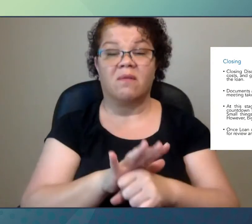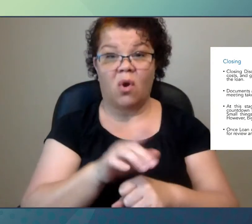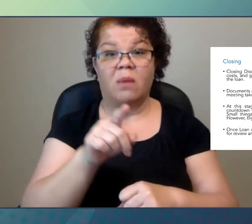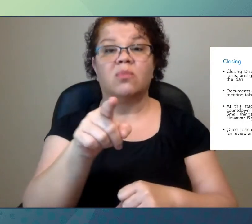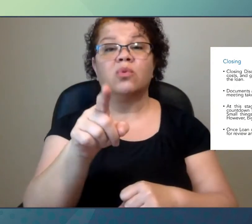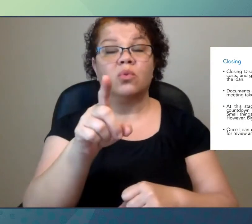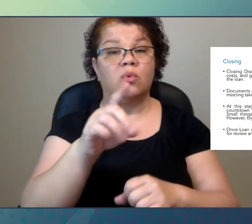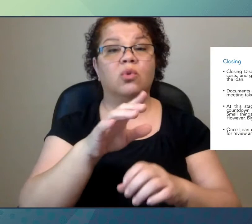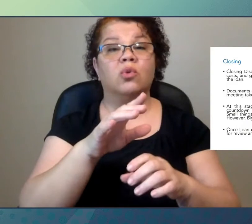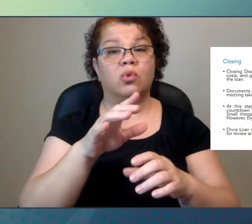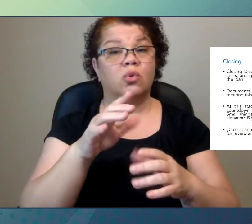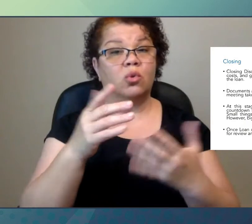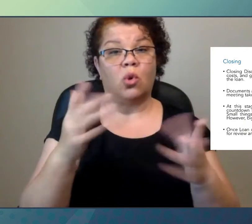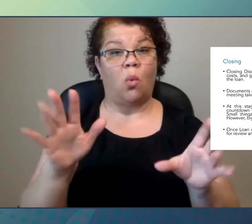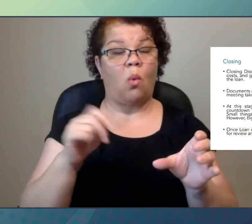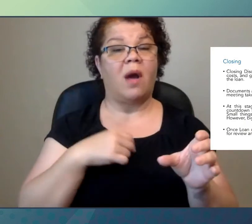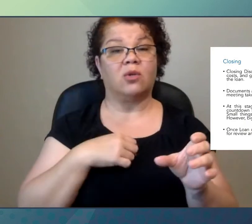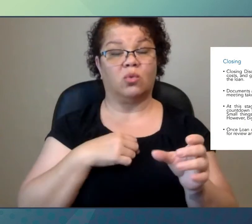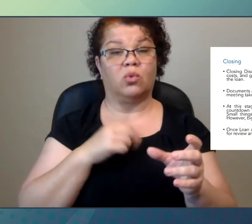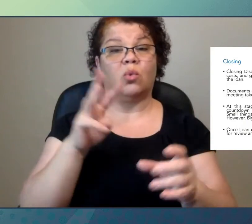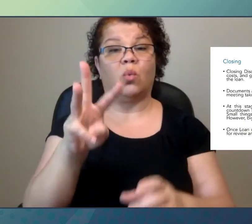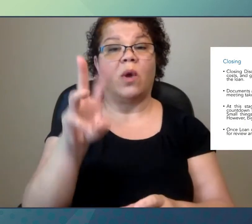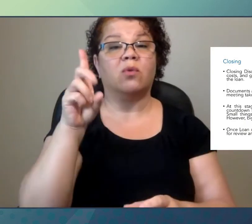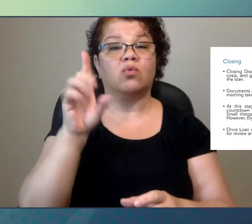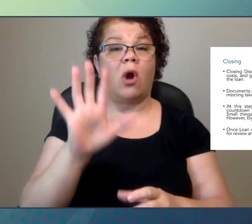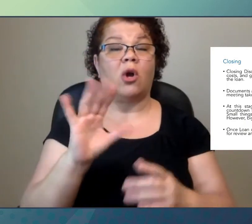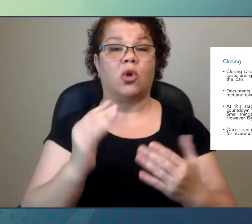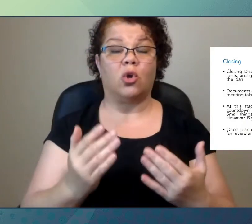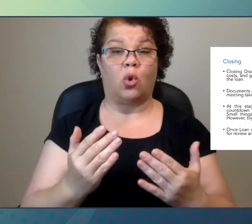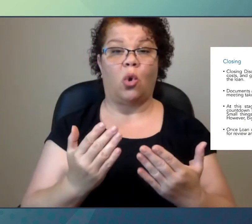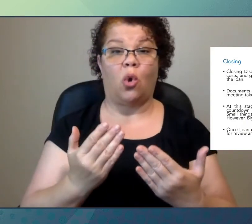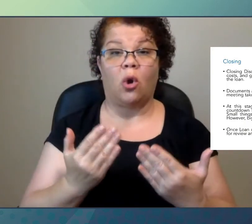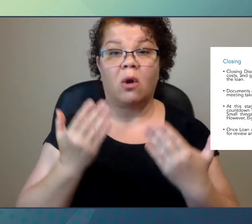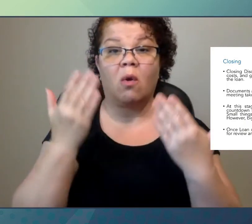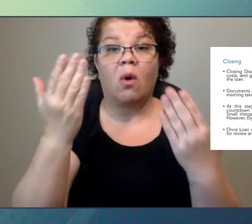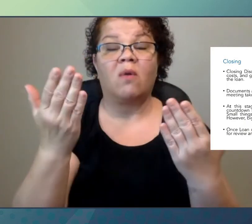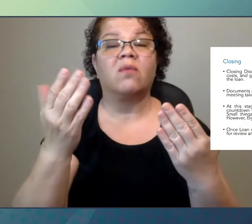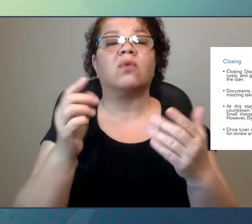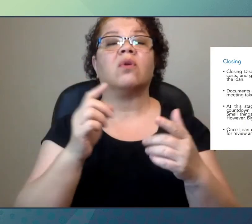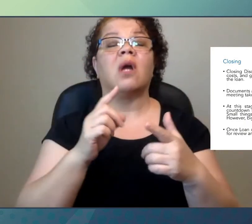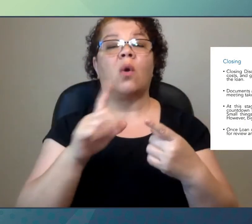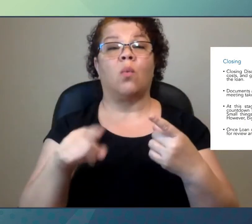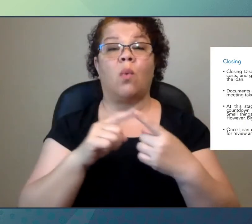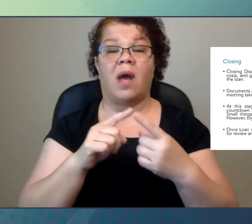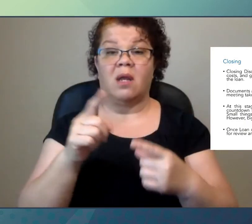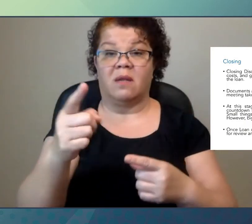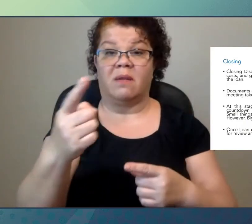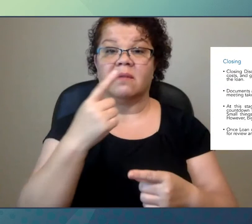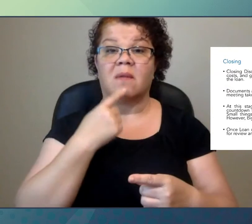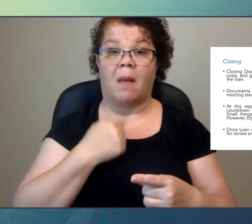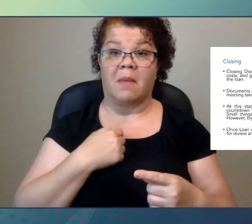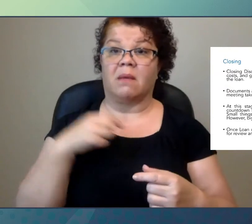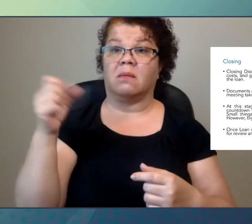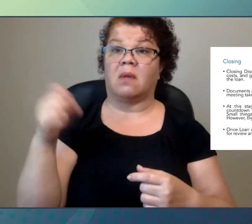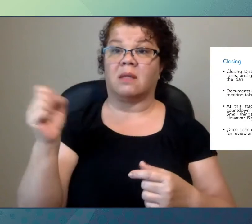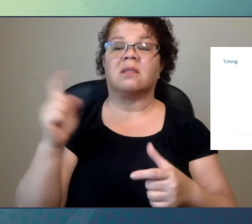do not want to rescind the loan and you want to proceed. And once you get that confirmation, the loan can fund.